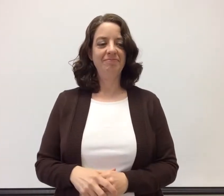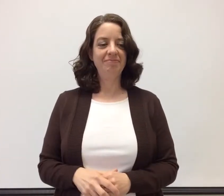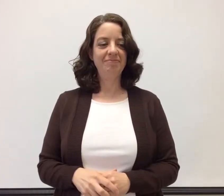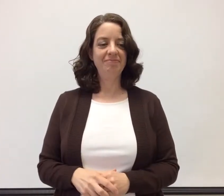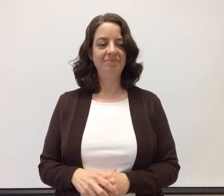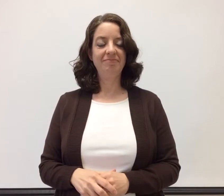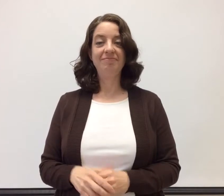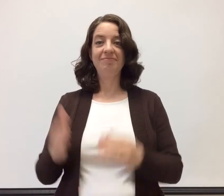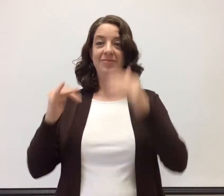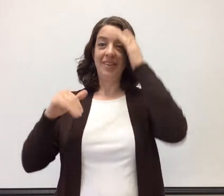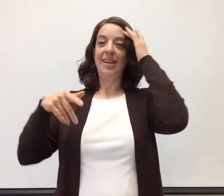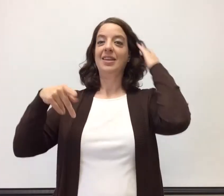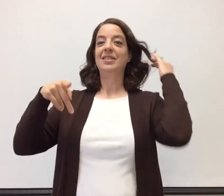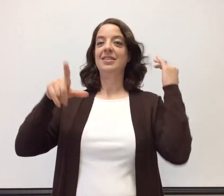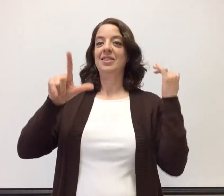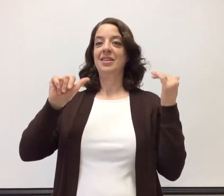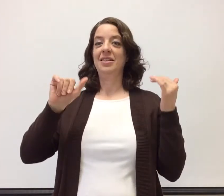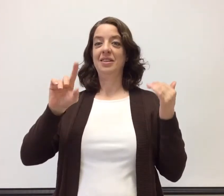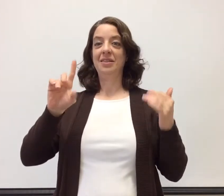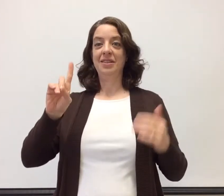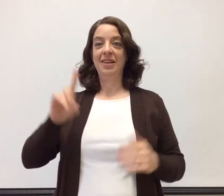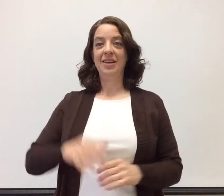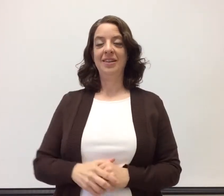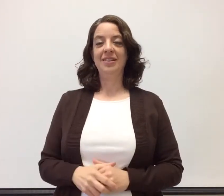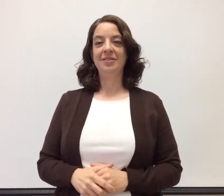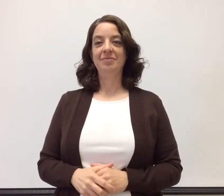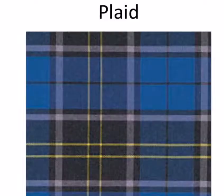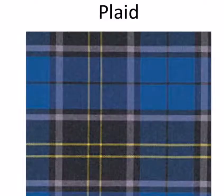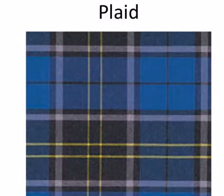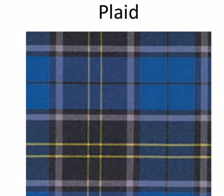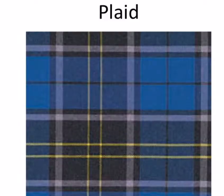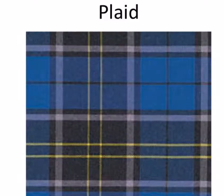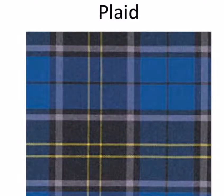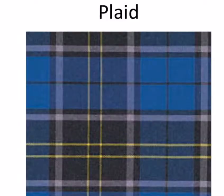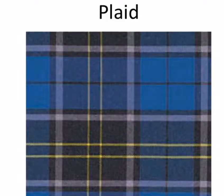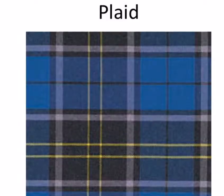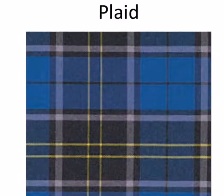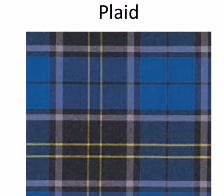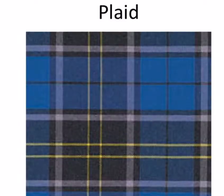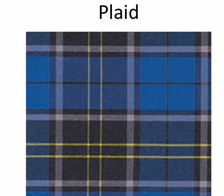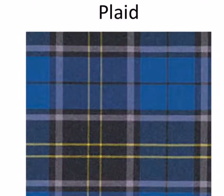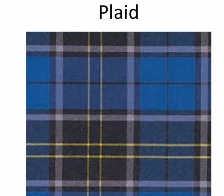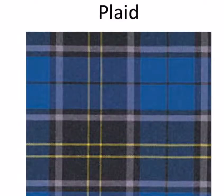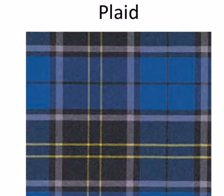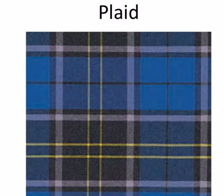So my picture needs to match the signs. So now let's talk about plaid.